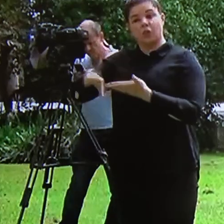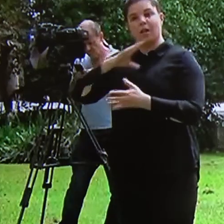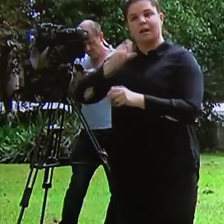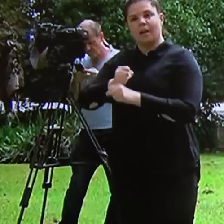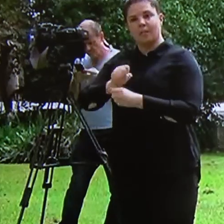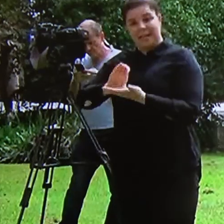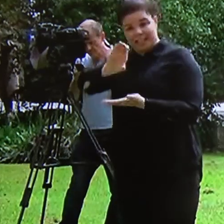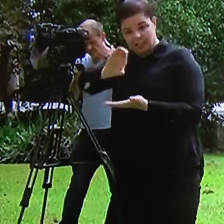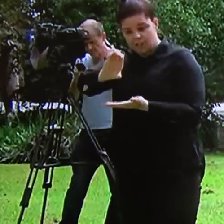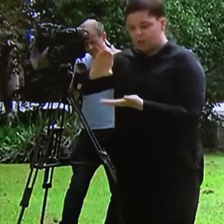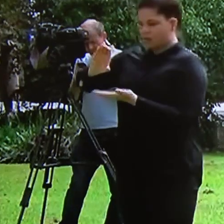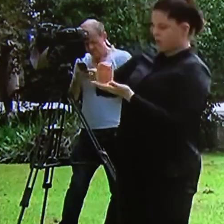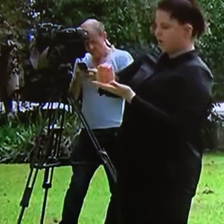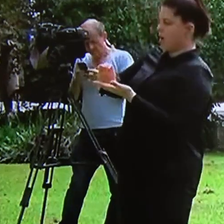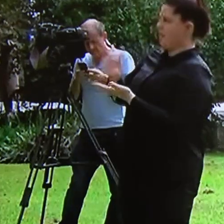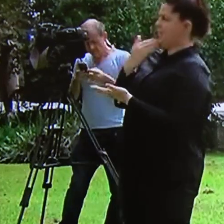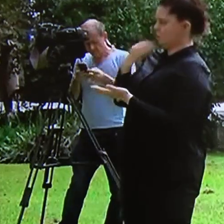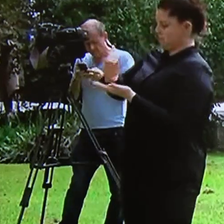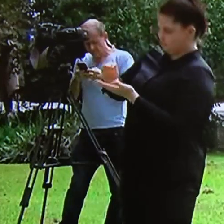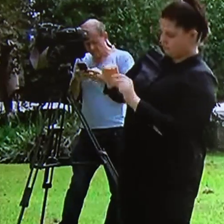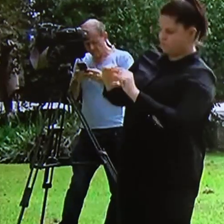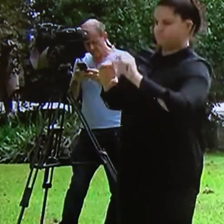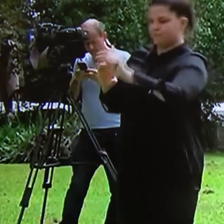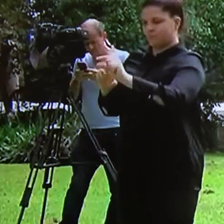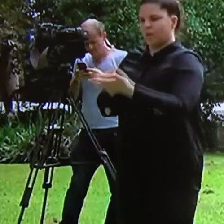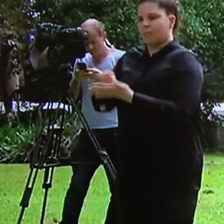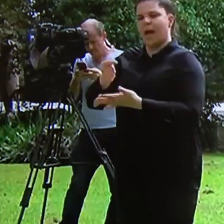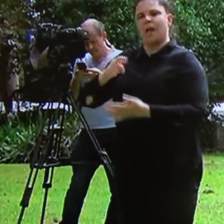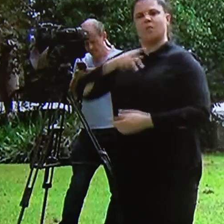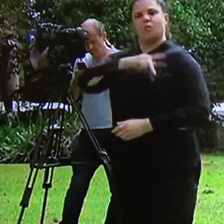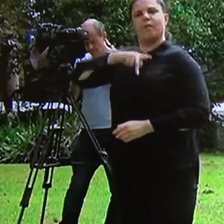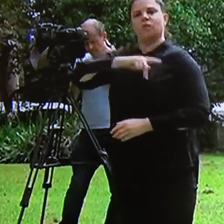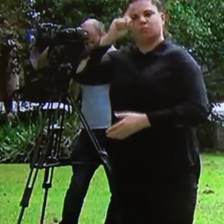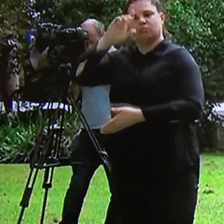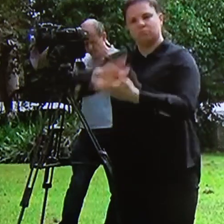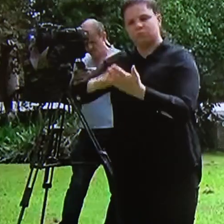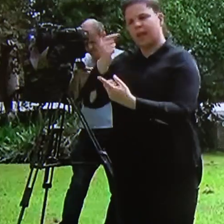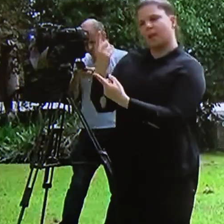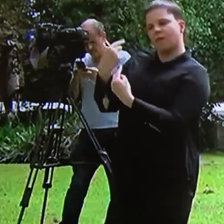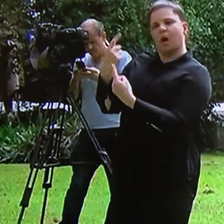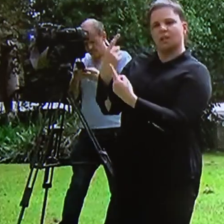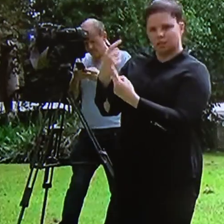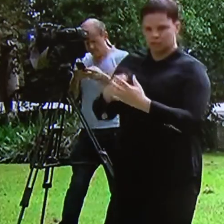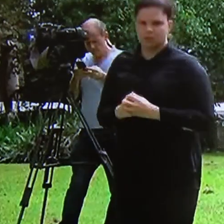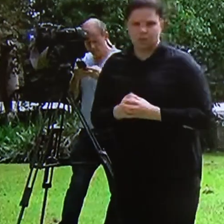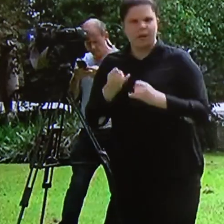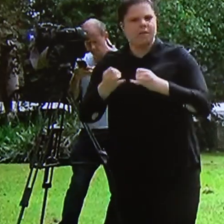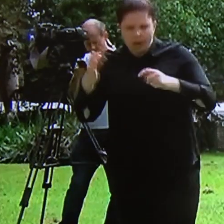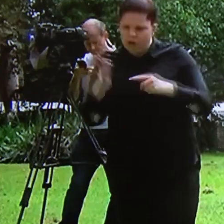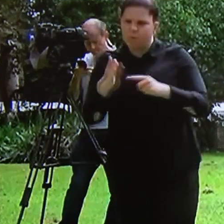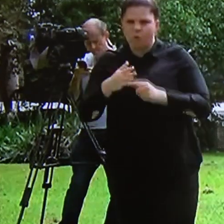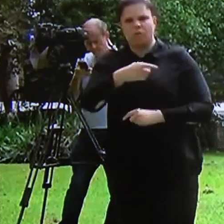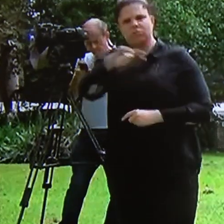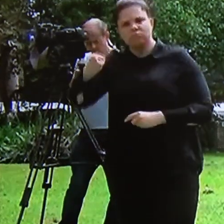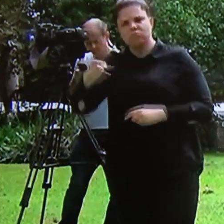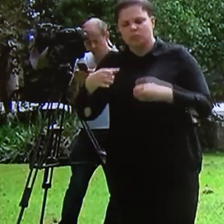know where you can be so as to get to the other side. So this announcement today is really important for small businesses in their